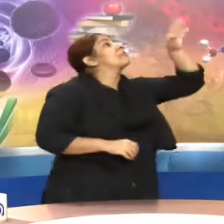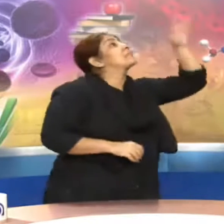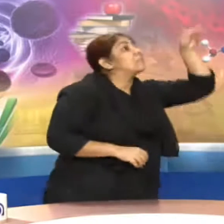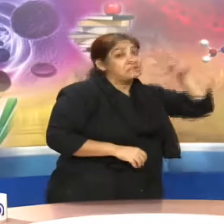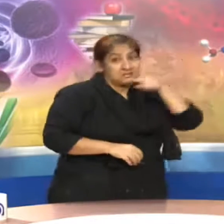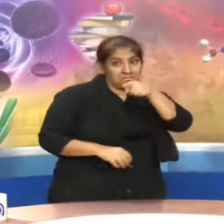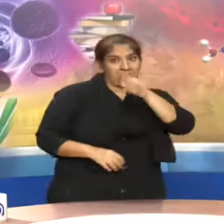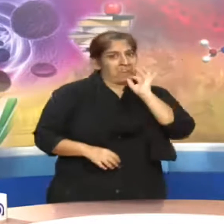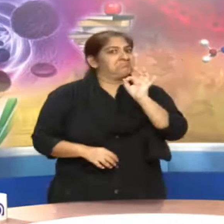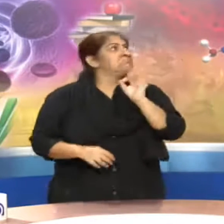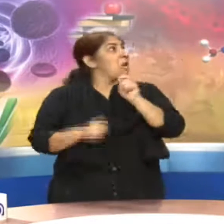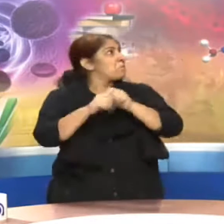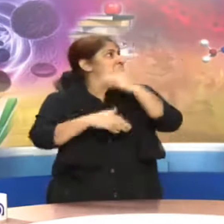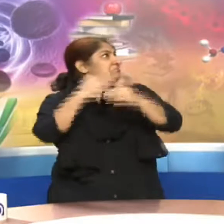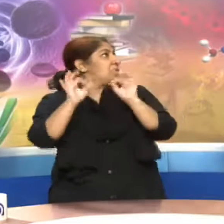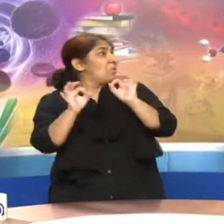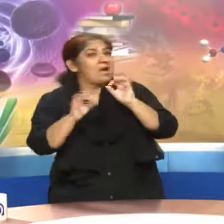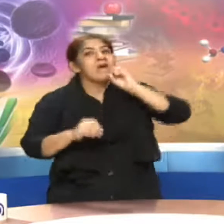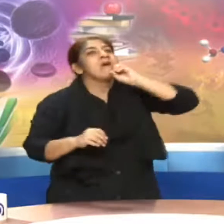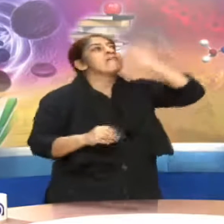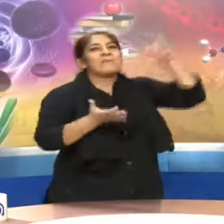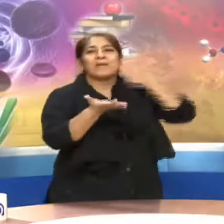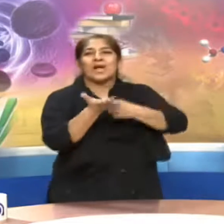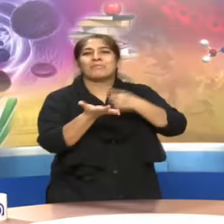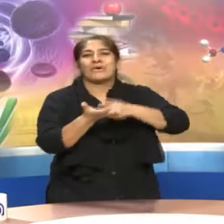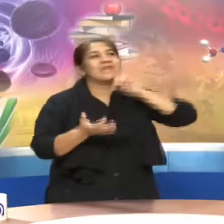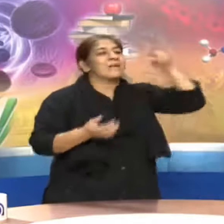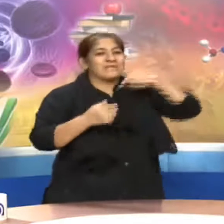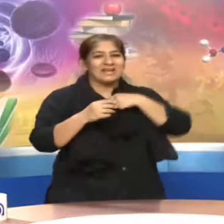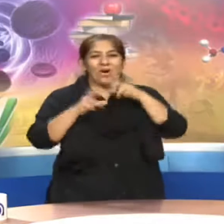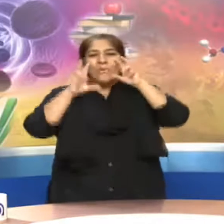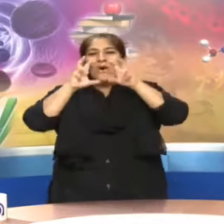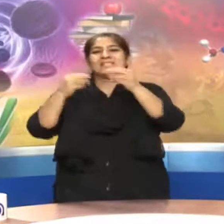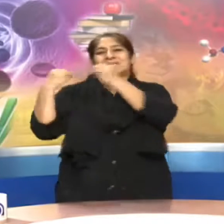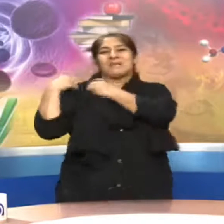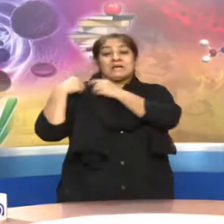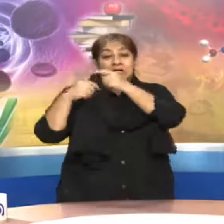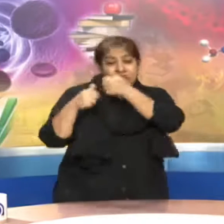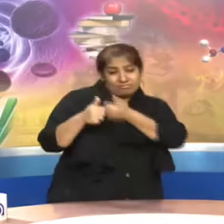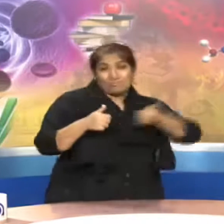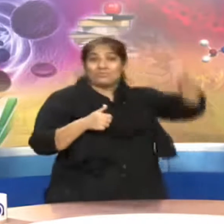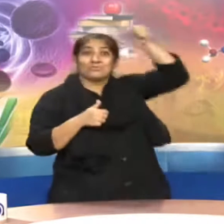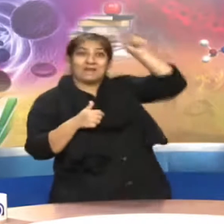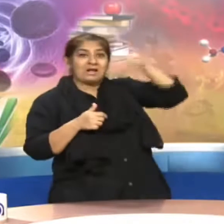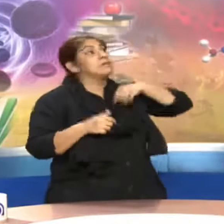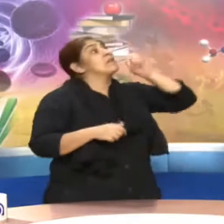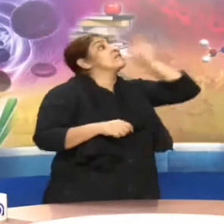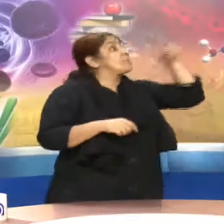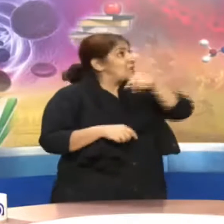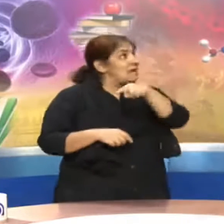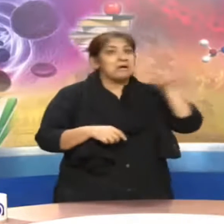model, then that person should be promoted, and there should be some